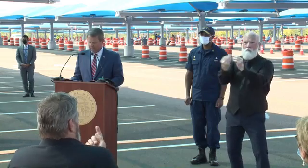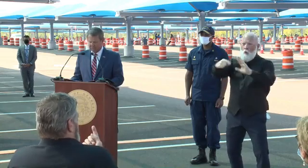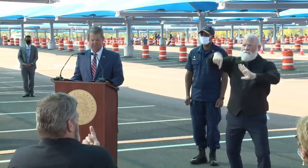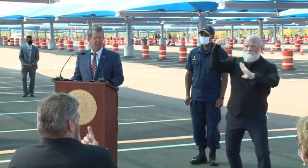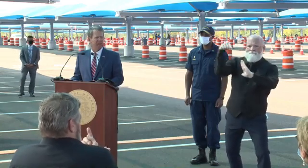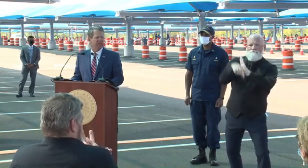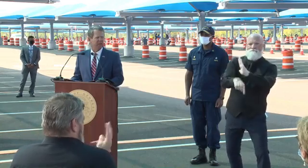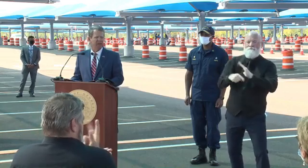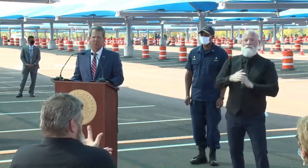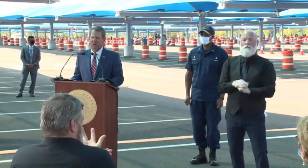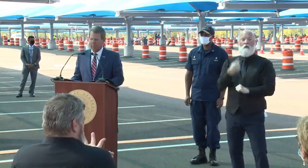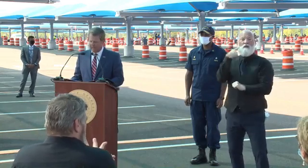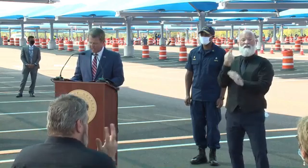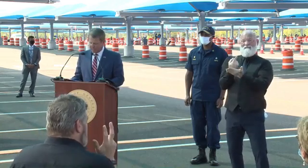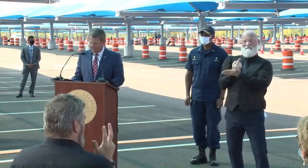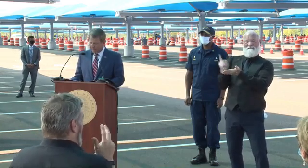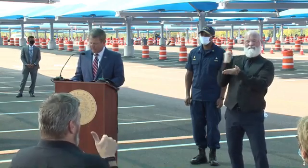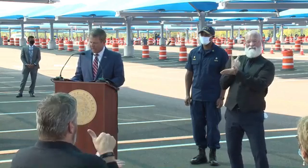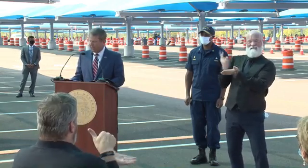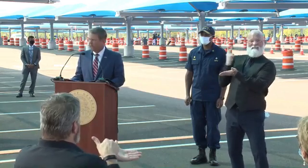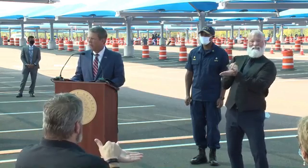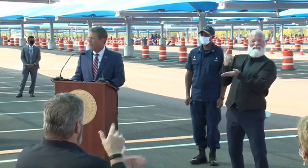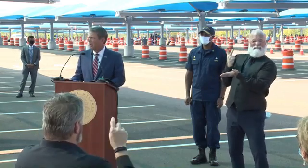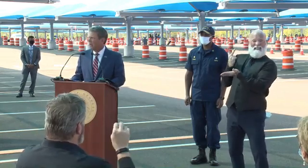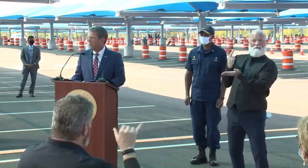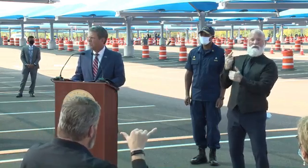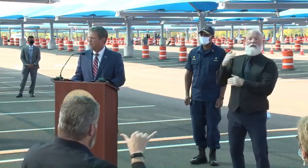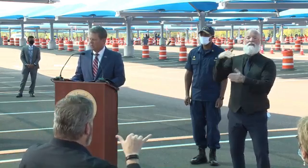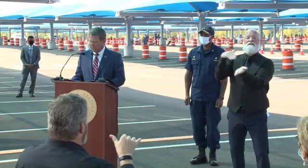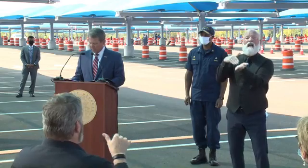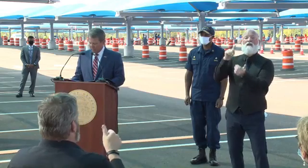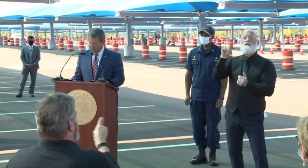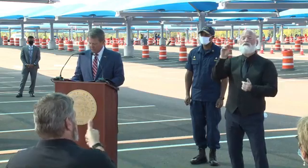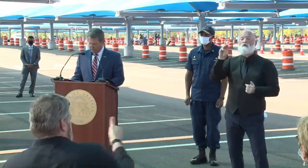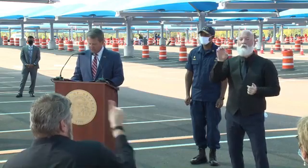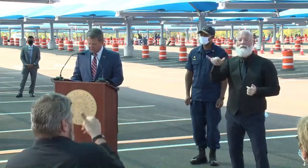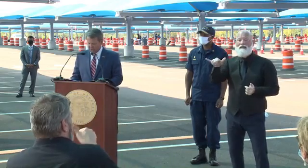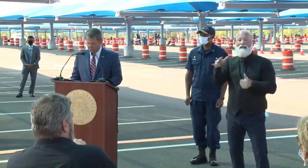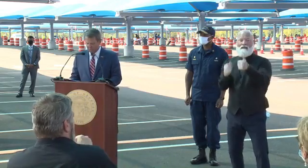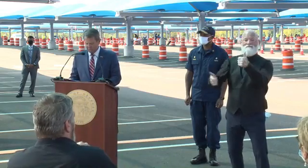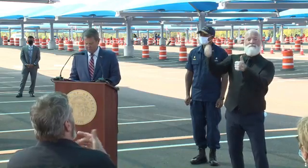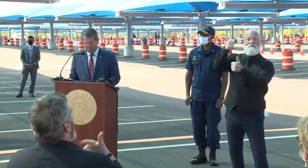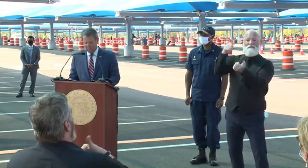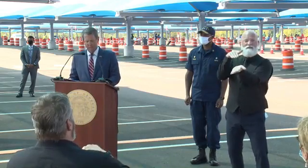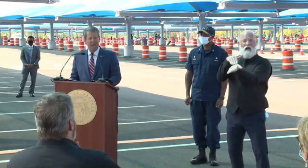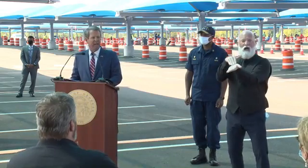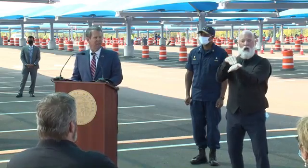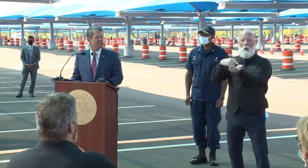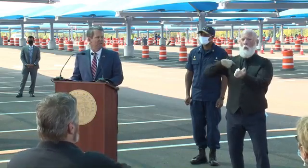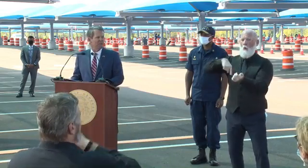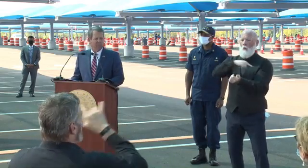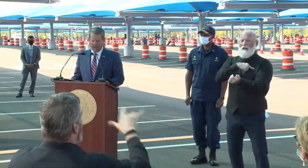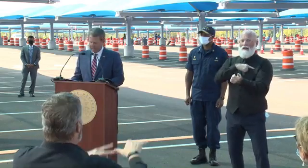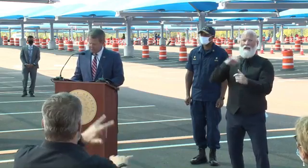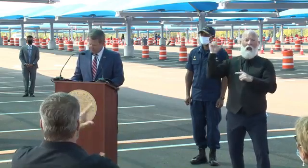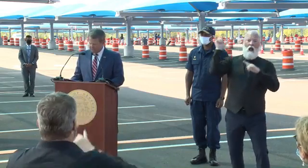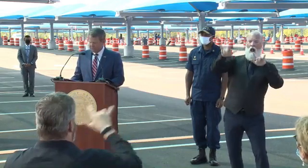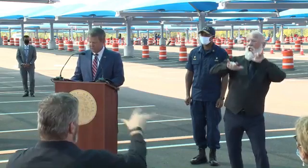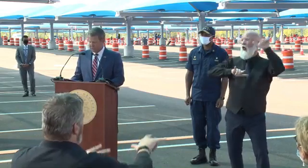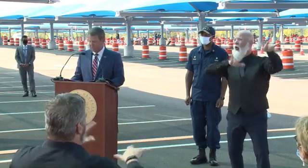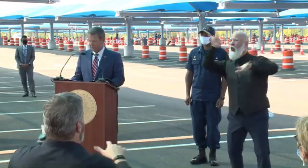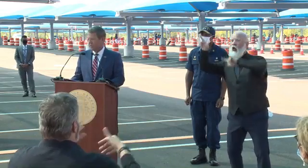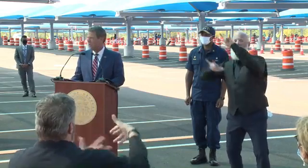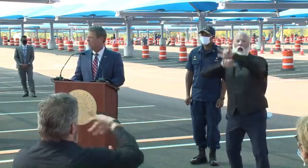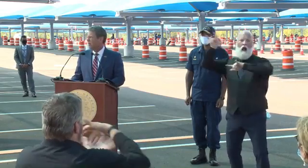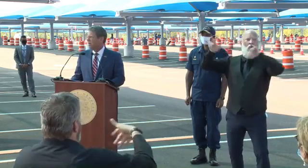and I traveled the state on our Wear a Mask fly around. As you remember, we were urging Georgians to wear a mask, practice